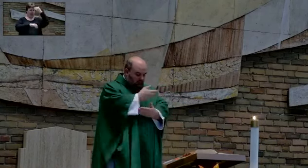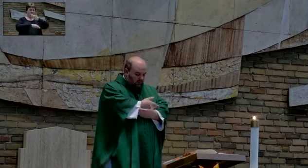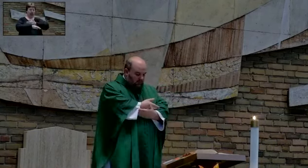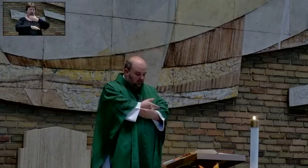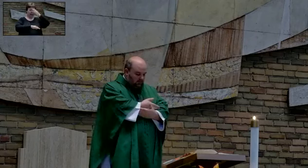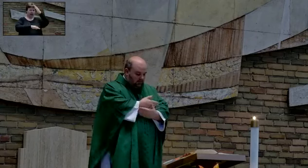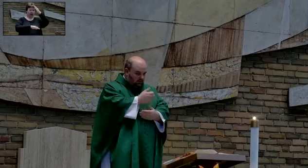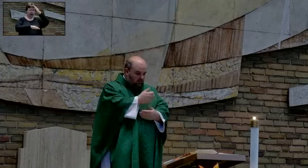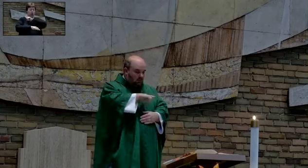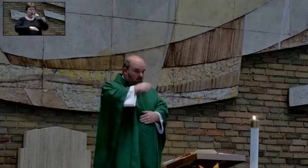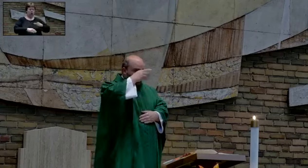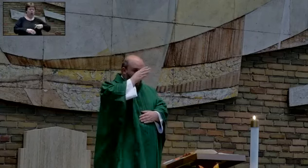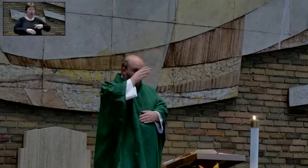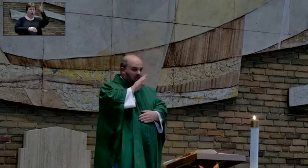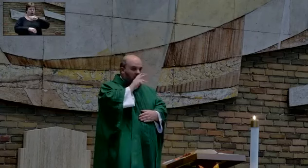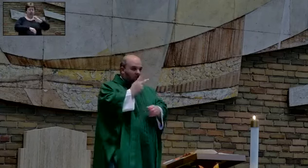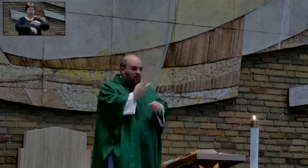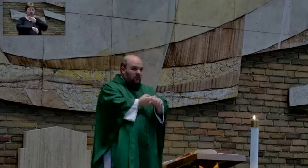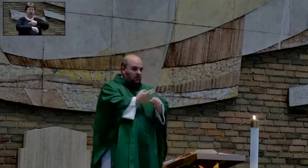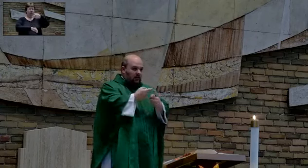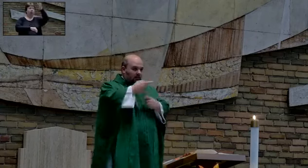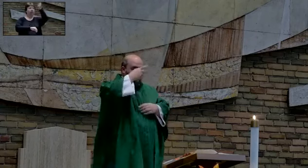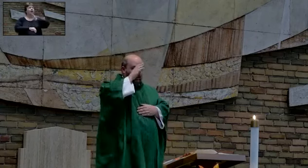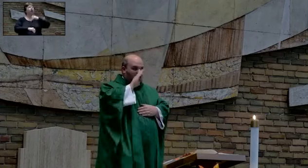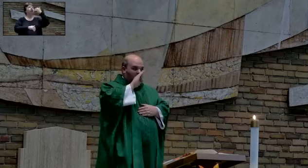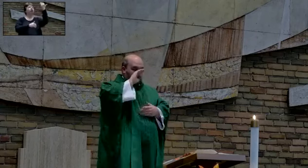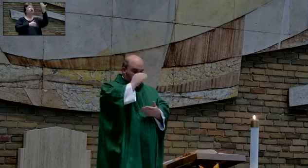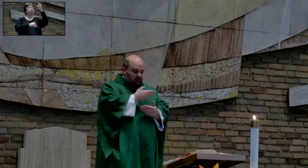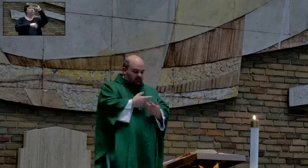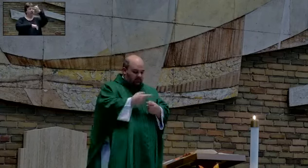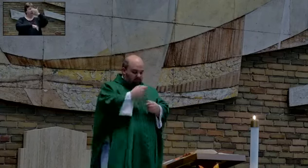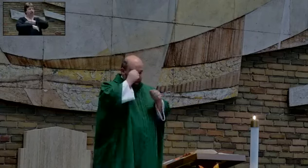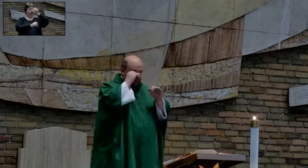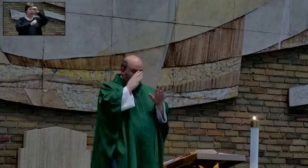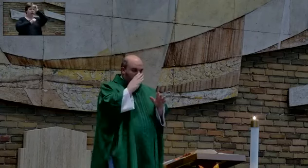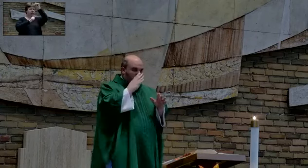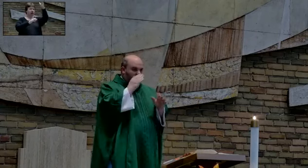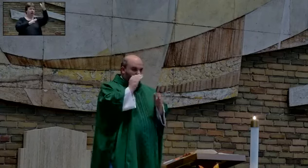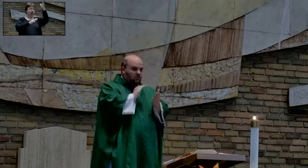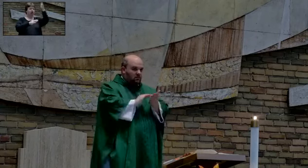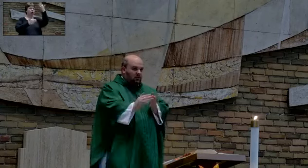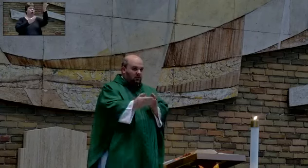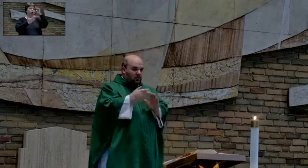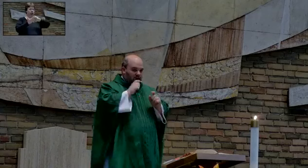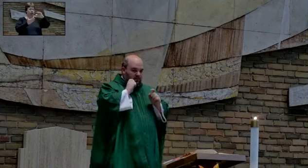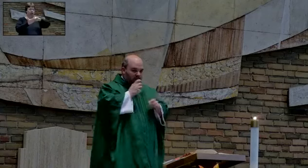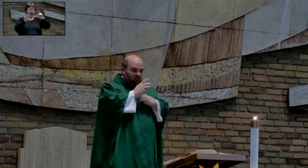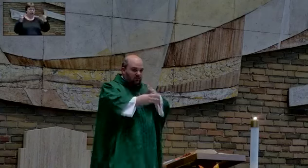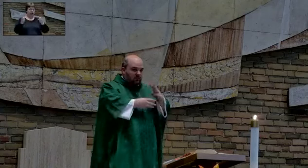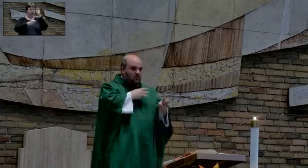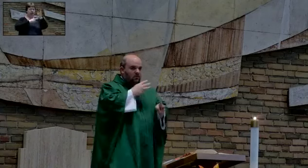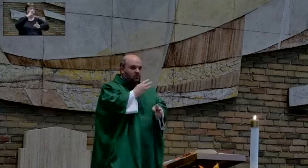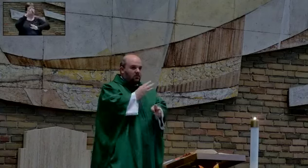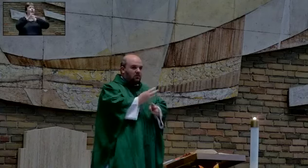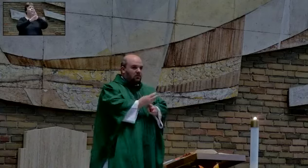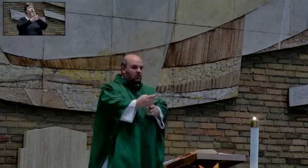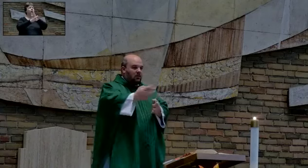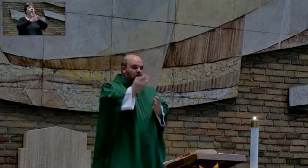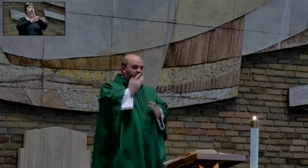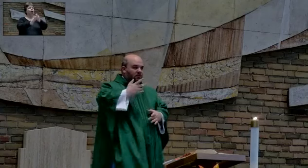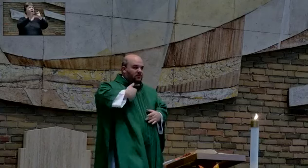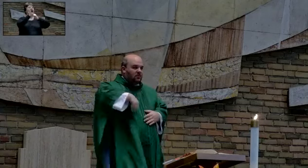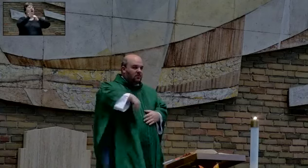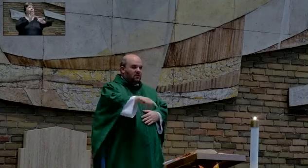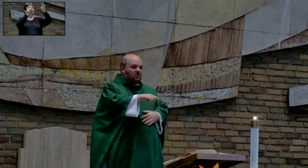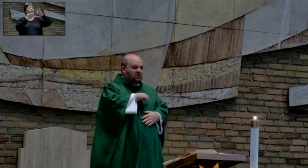Son, Lord God, Lamb of God, Son of the Father. You take away the sins of the world,